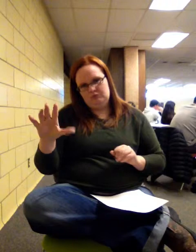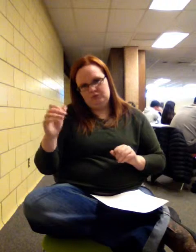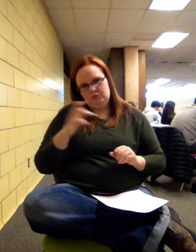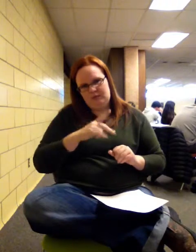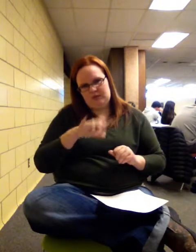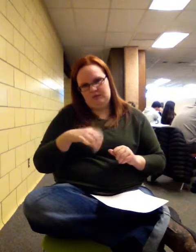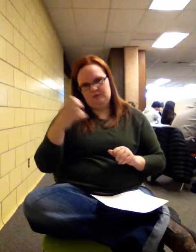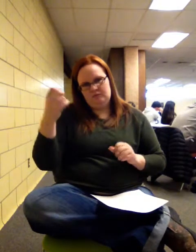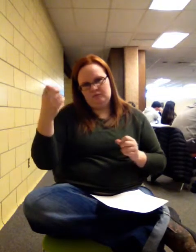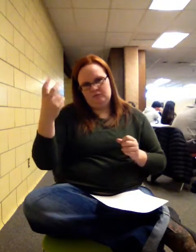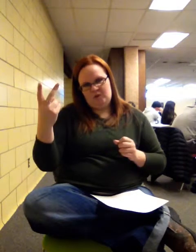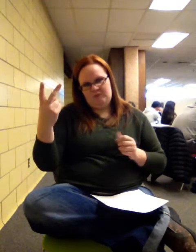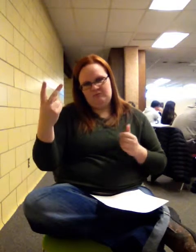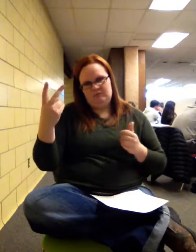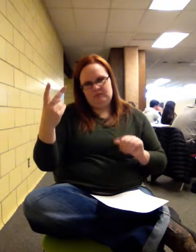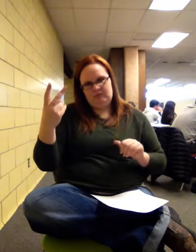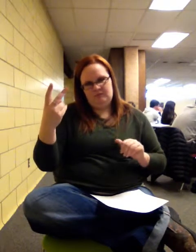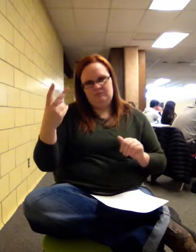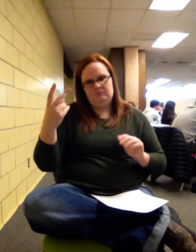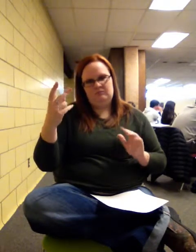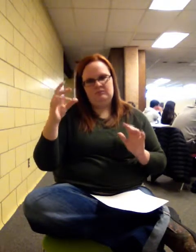the same, the 12%.